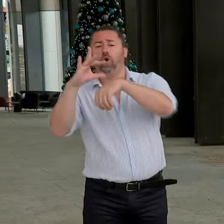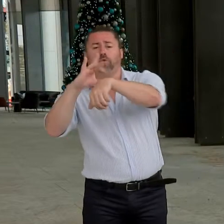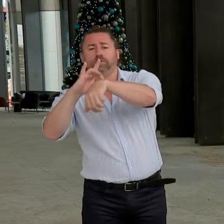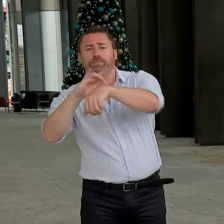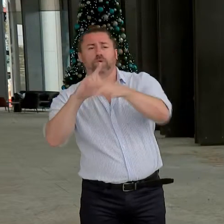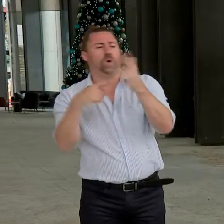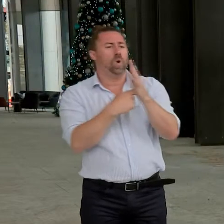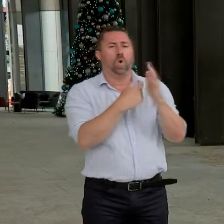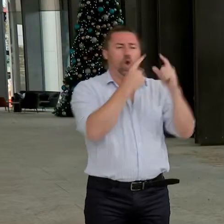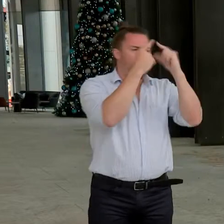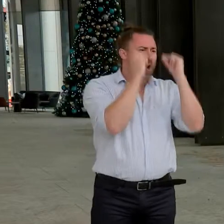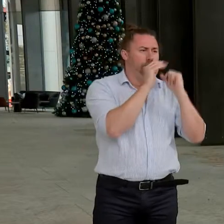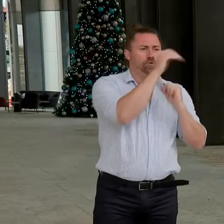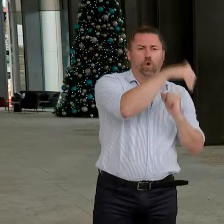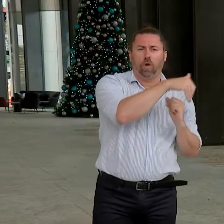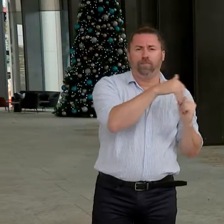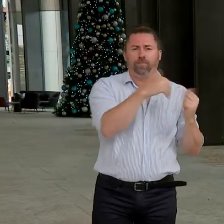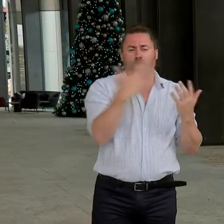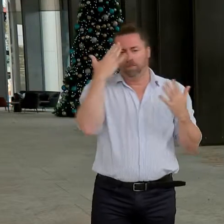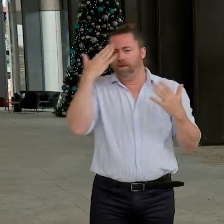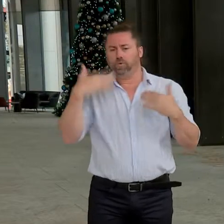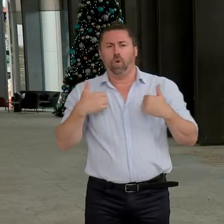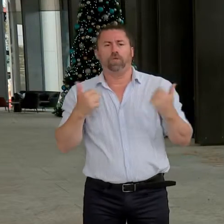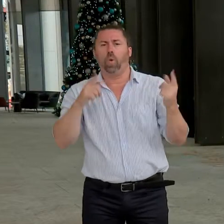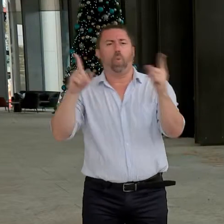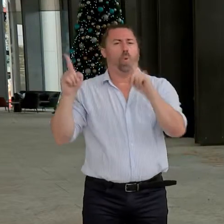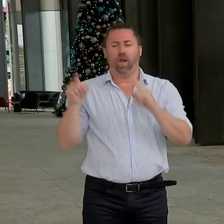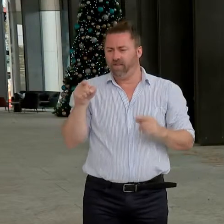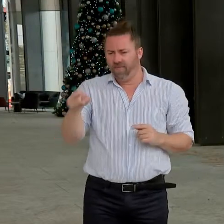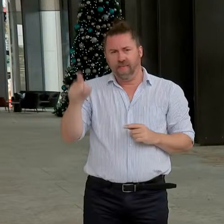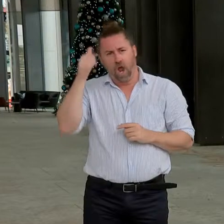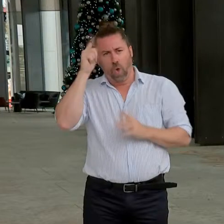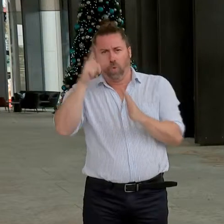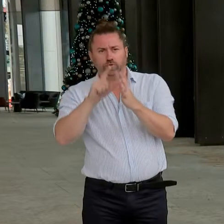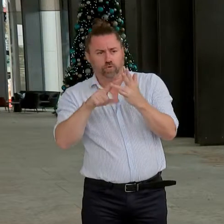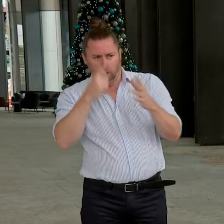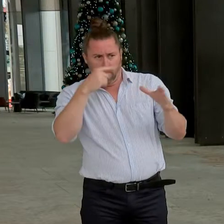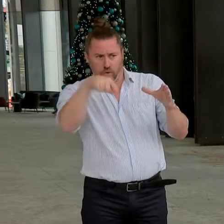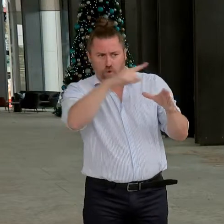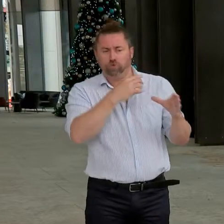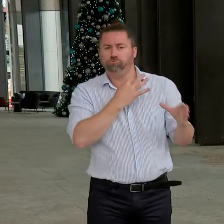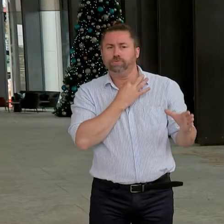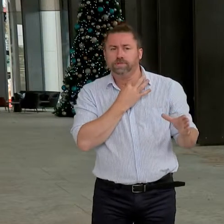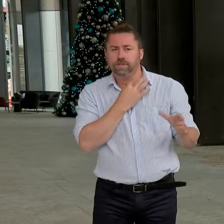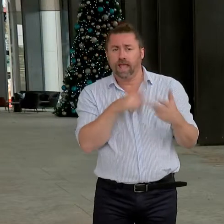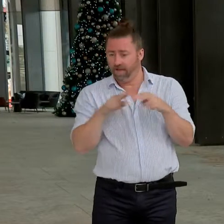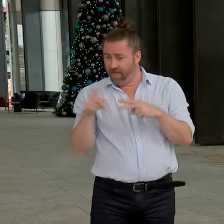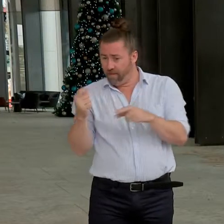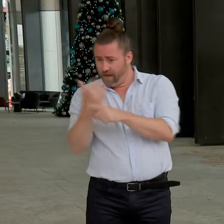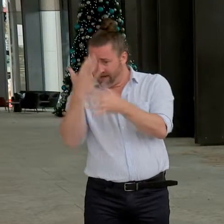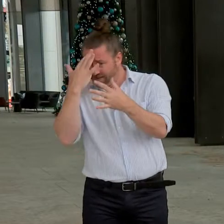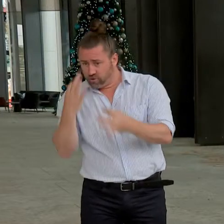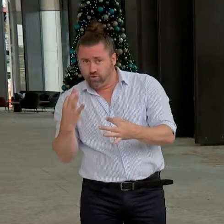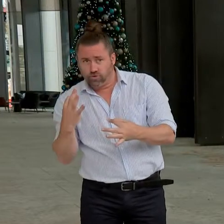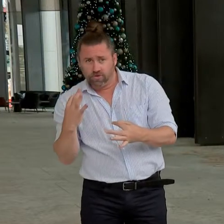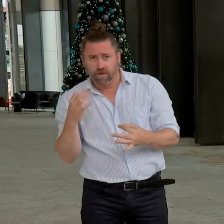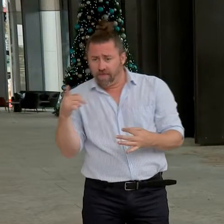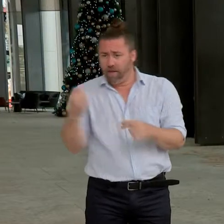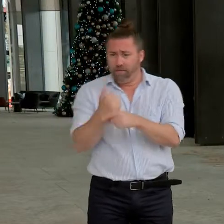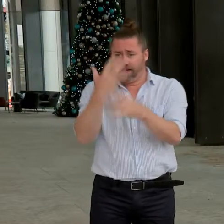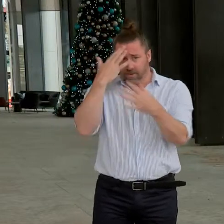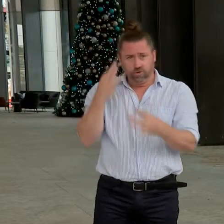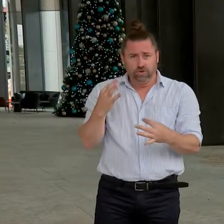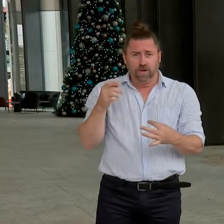care facility, mental health facility. There are vulnerable people there. If they have made a decision that they need to